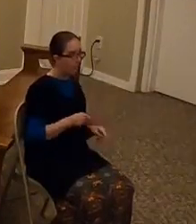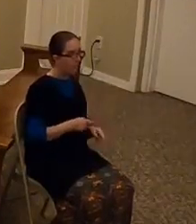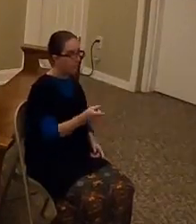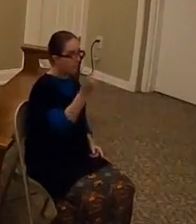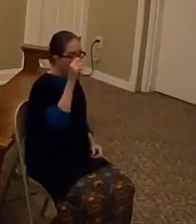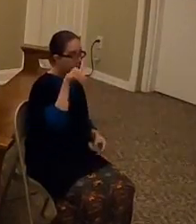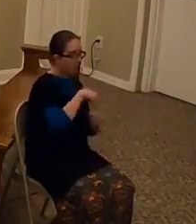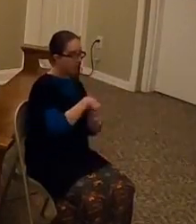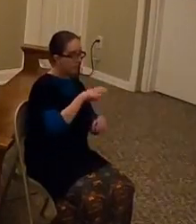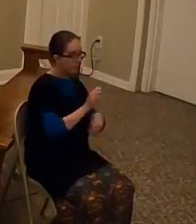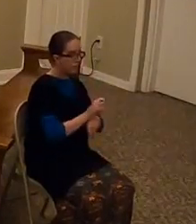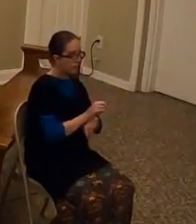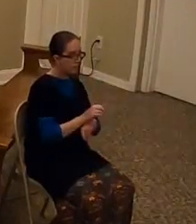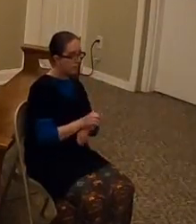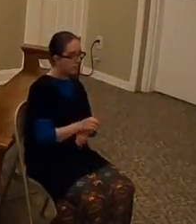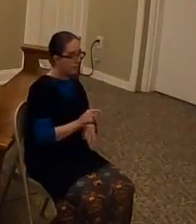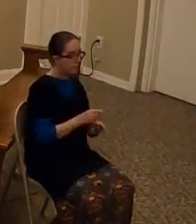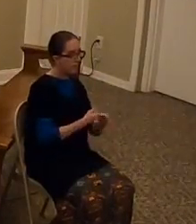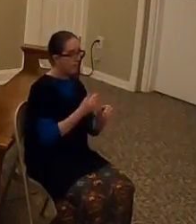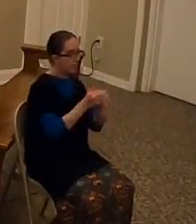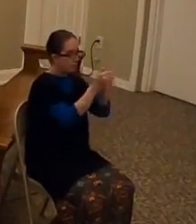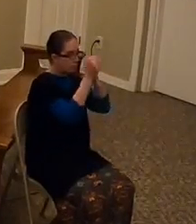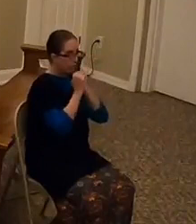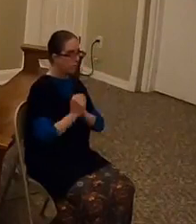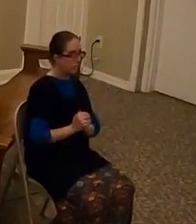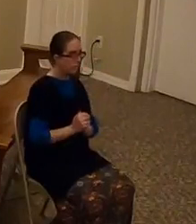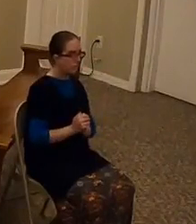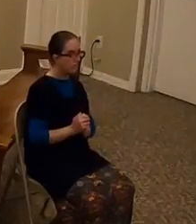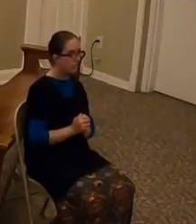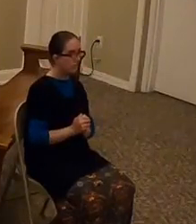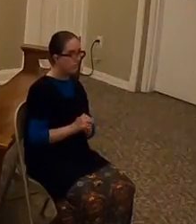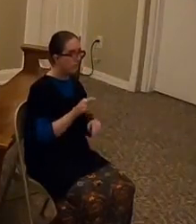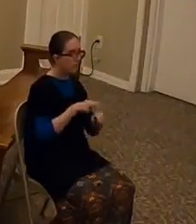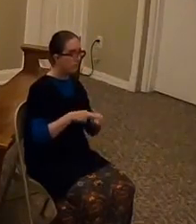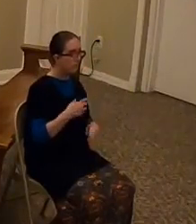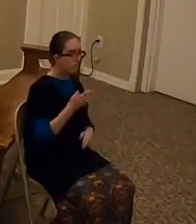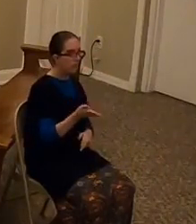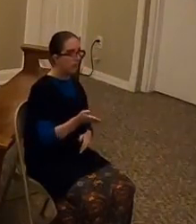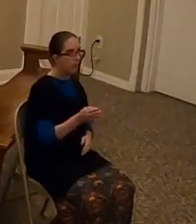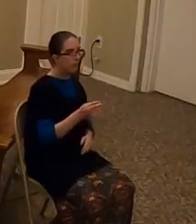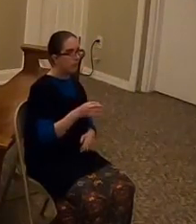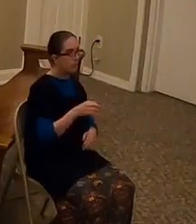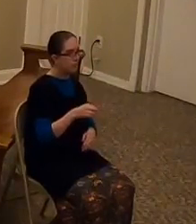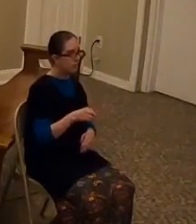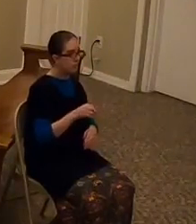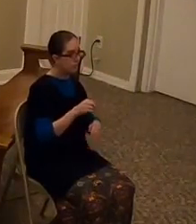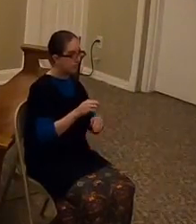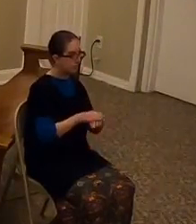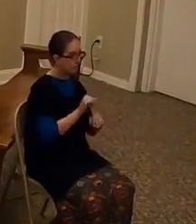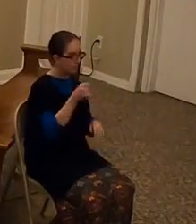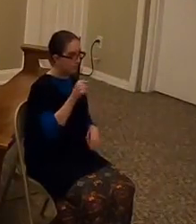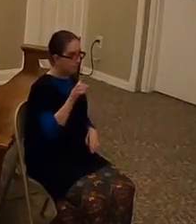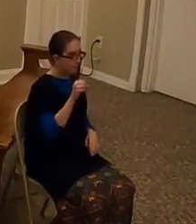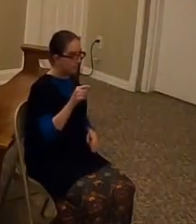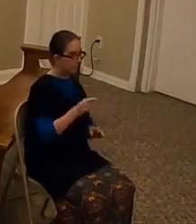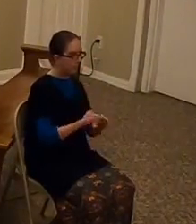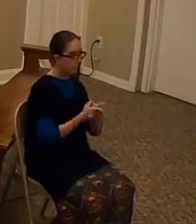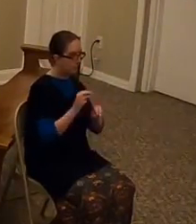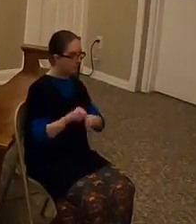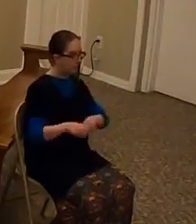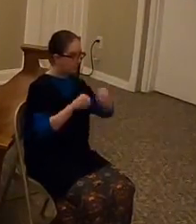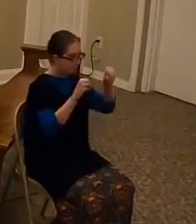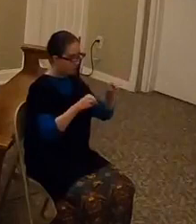they'll come into a church house and they'll begin to worship and they're sitting there like a knot on a log. And all of a sudden the Spirit of God begins to